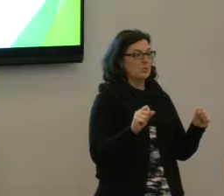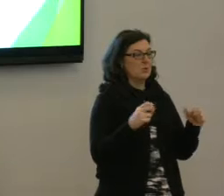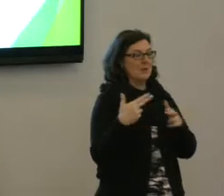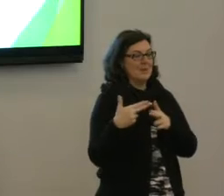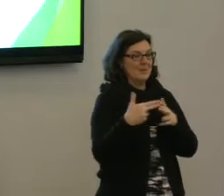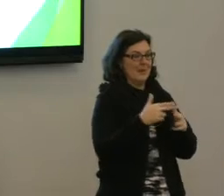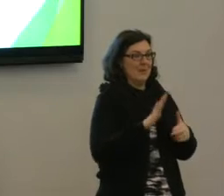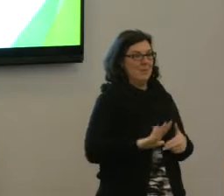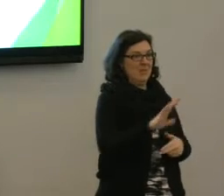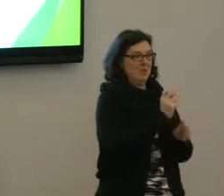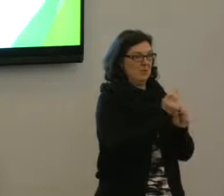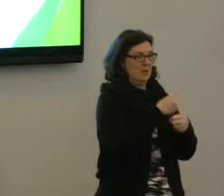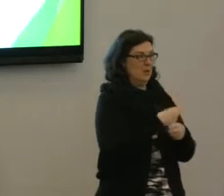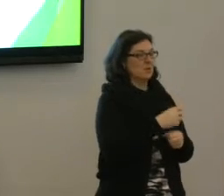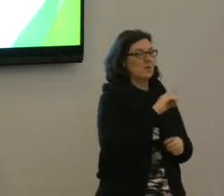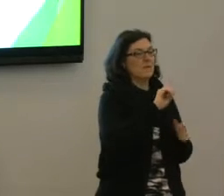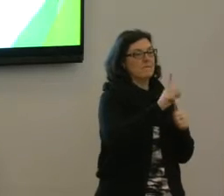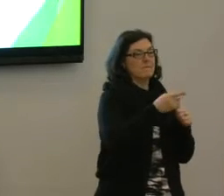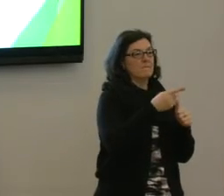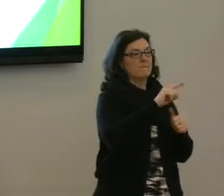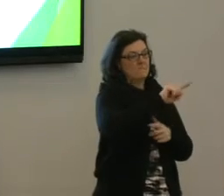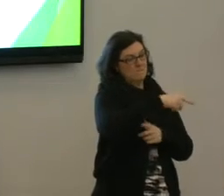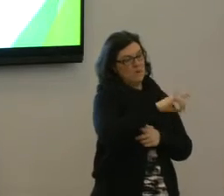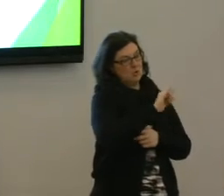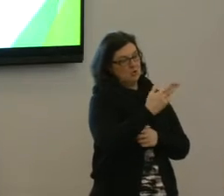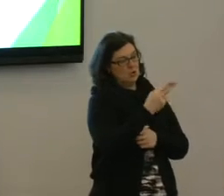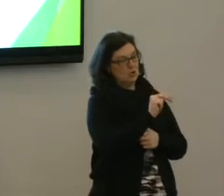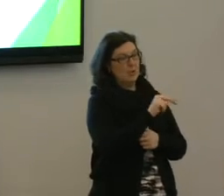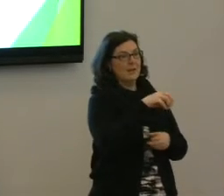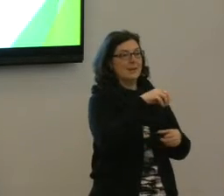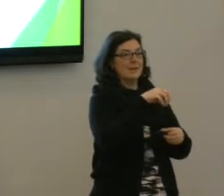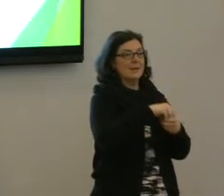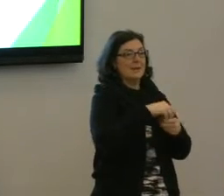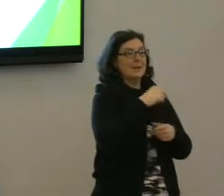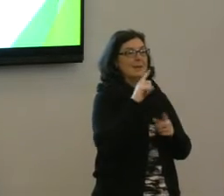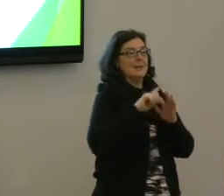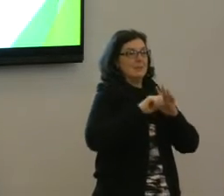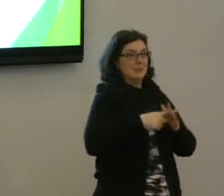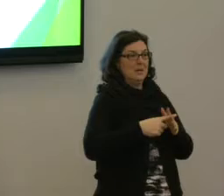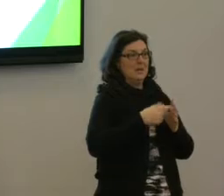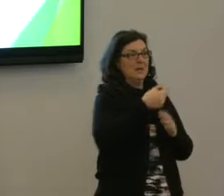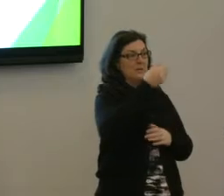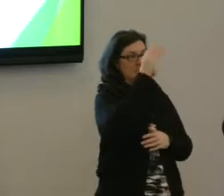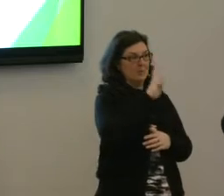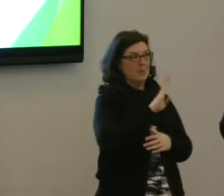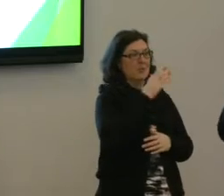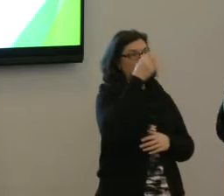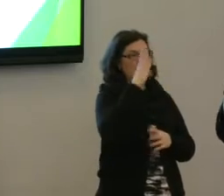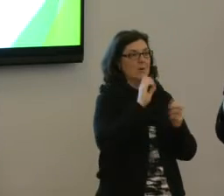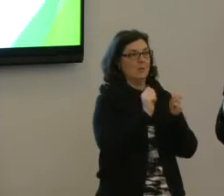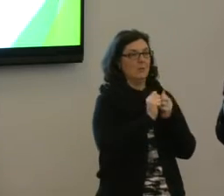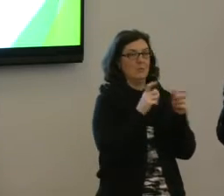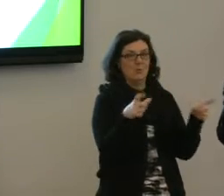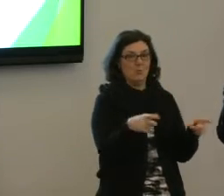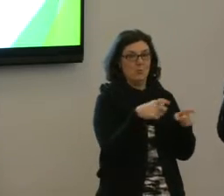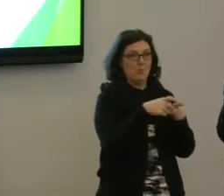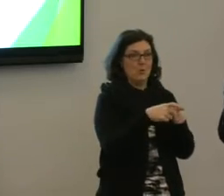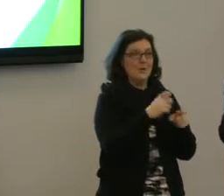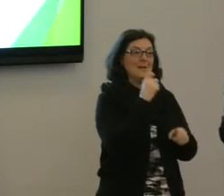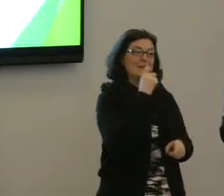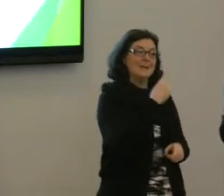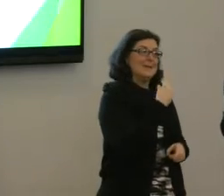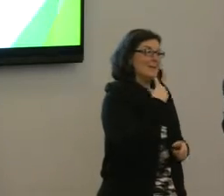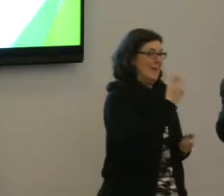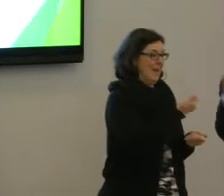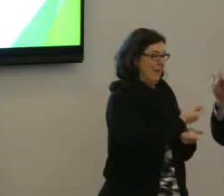In John, first part of the first gospel, in the beginning was the Word, and the Word was with God, and all was good. It didn't say all